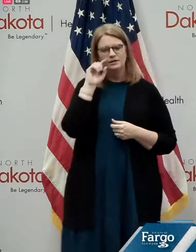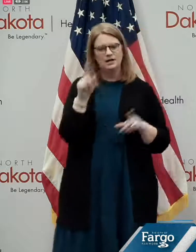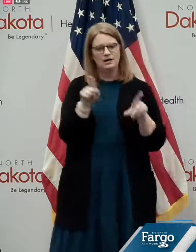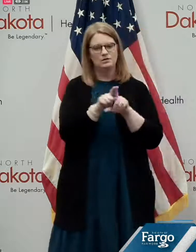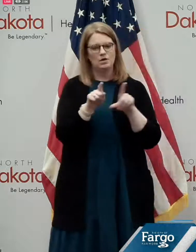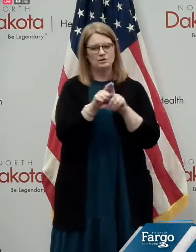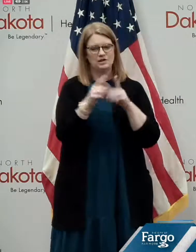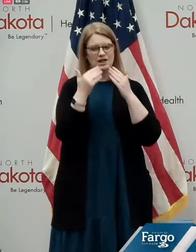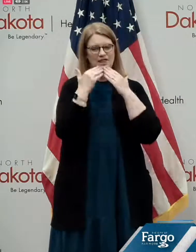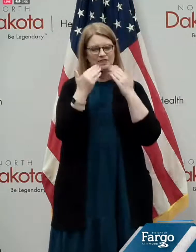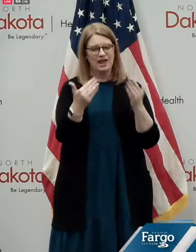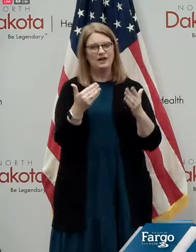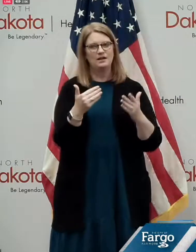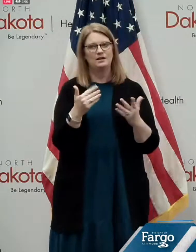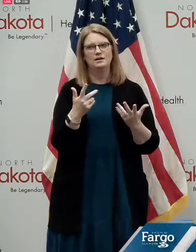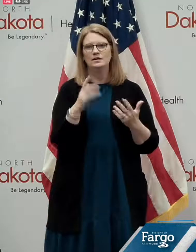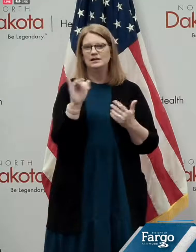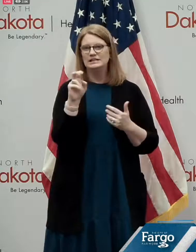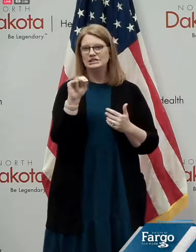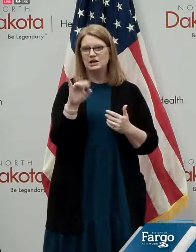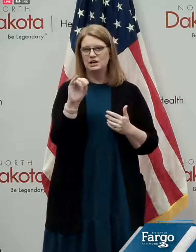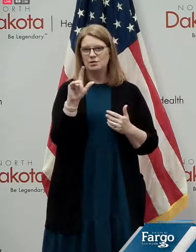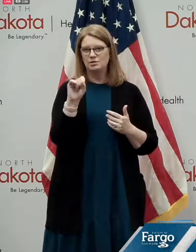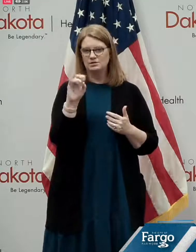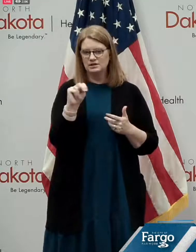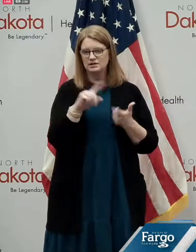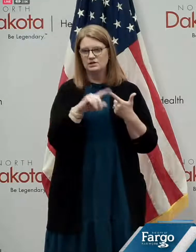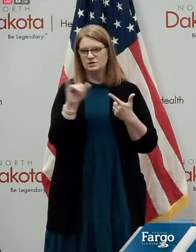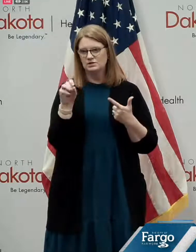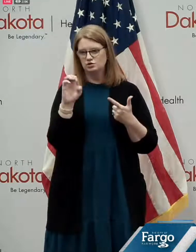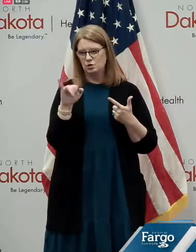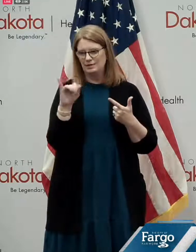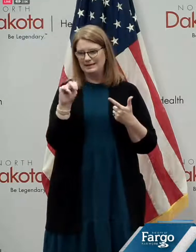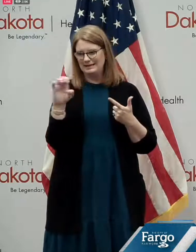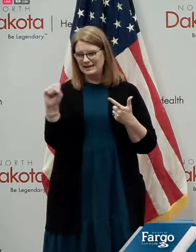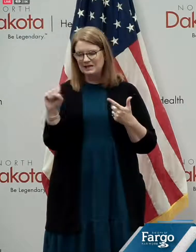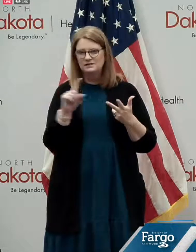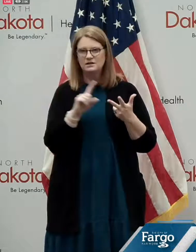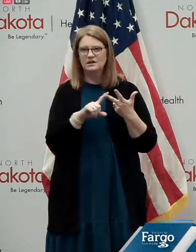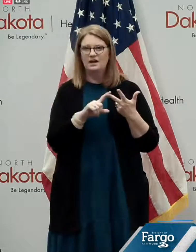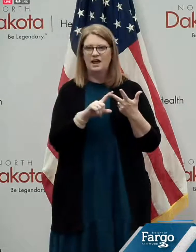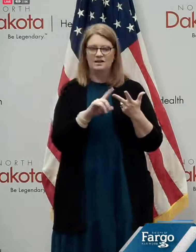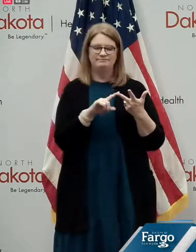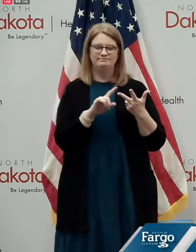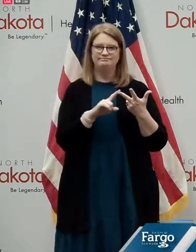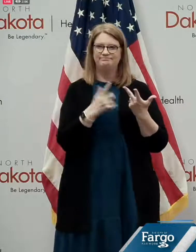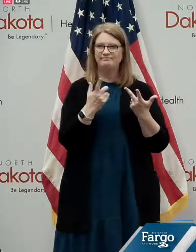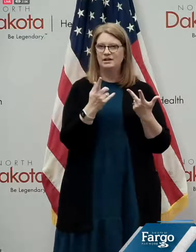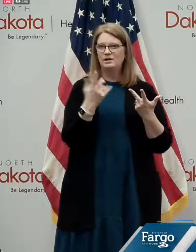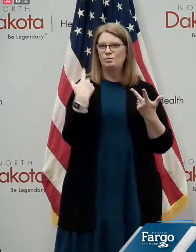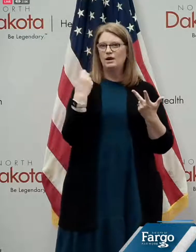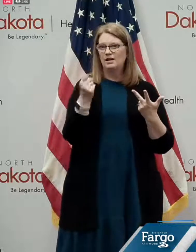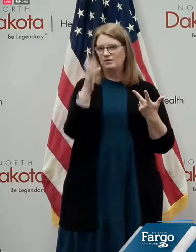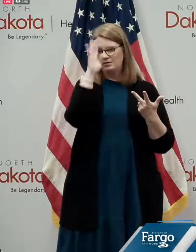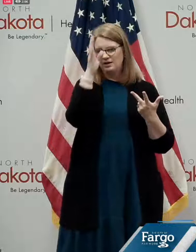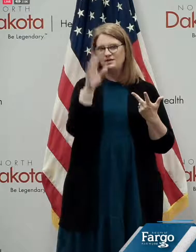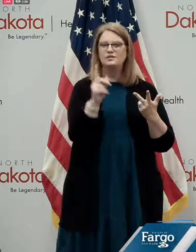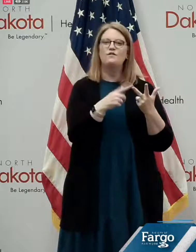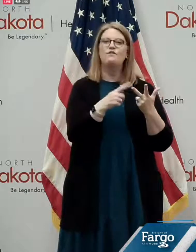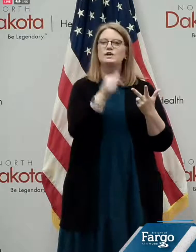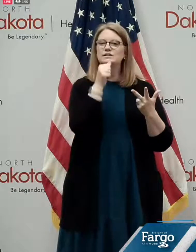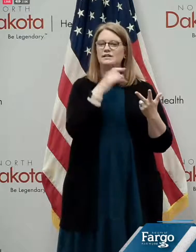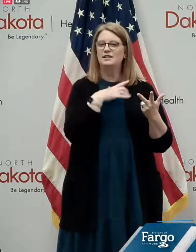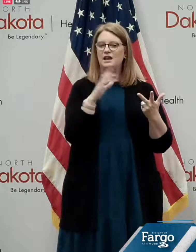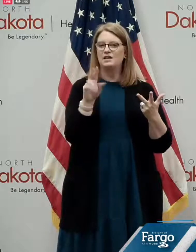the great team, Jenny Olson, Joey Ness, and of course, first and foremost, the founder of Recovery Reinvented, the First Lady of North Dakota,